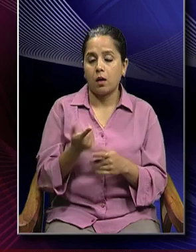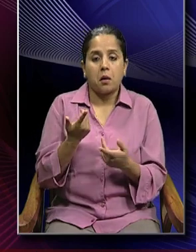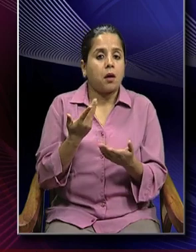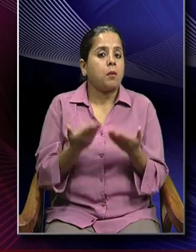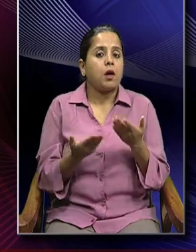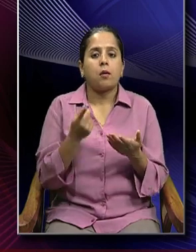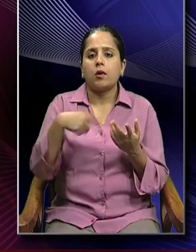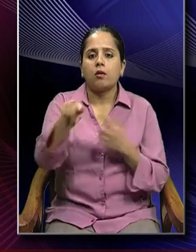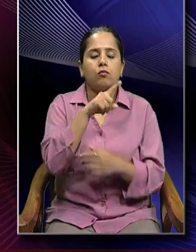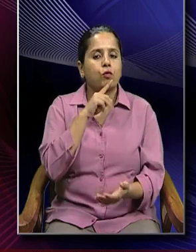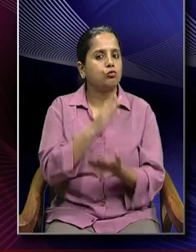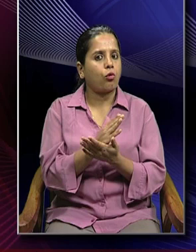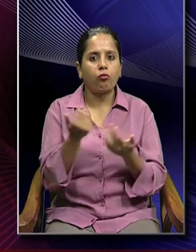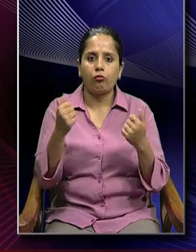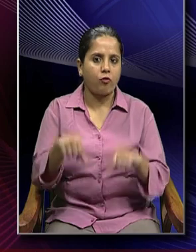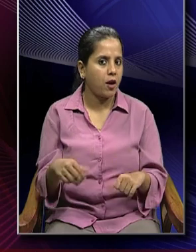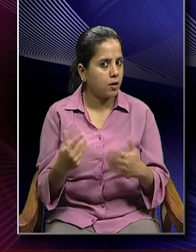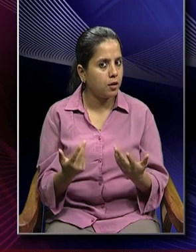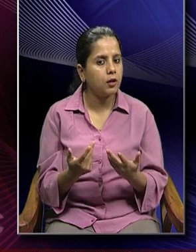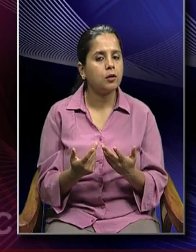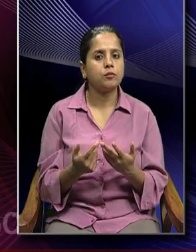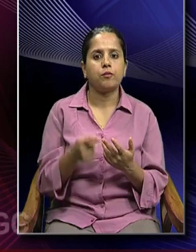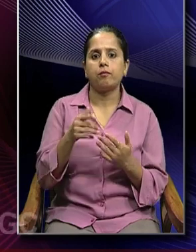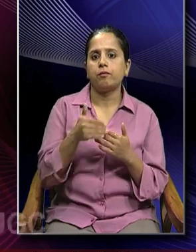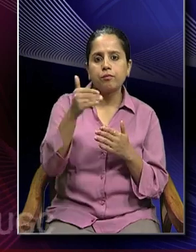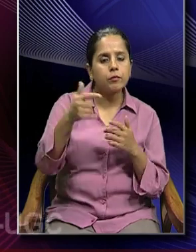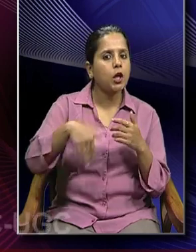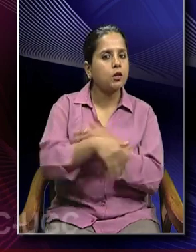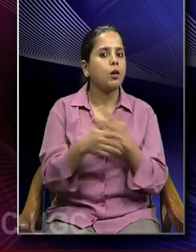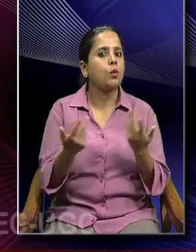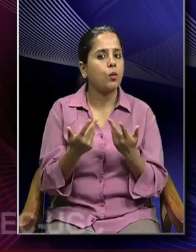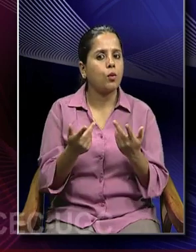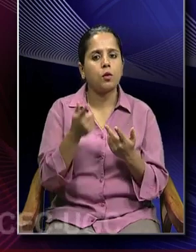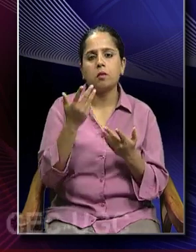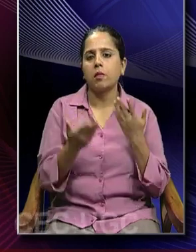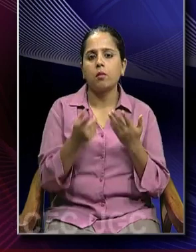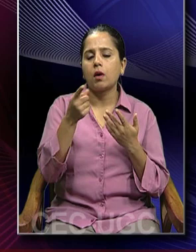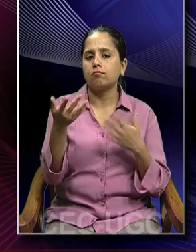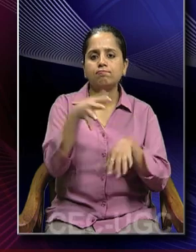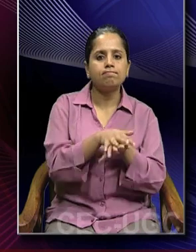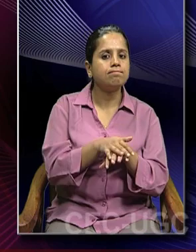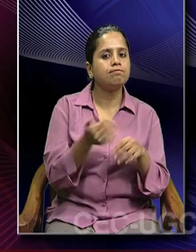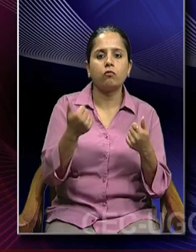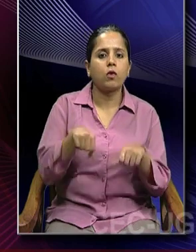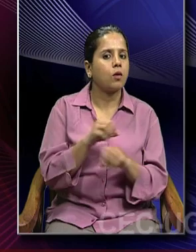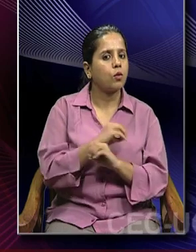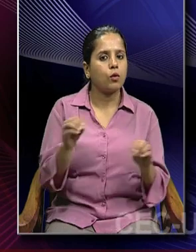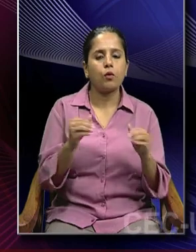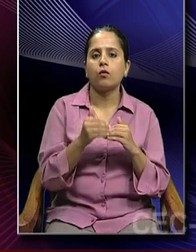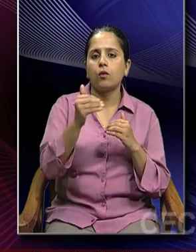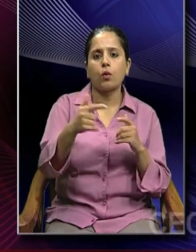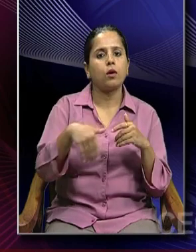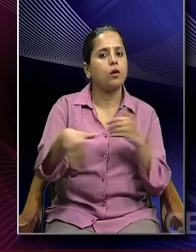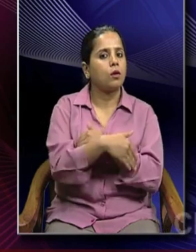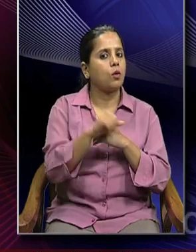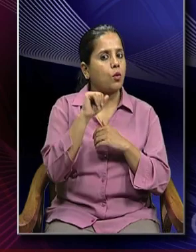not be able to ensure the forward engineering. You will not be able to implement forward engineering in its letter